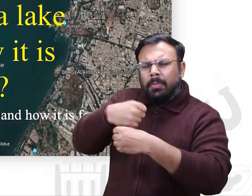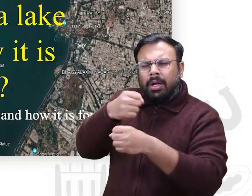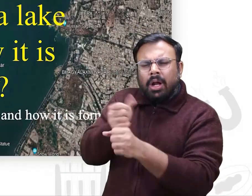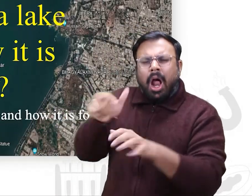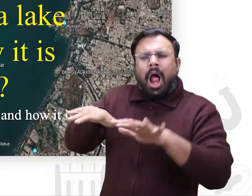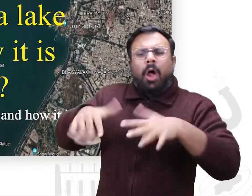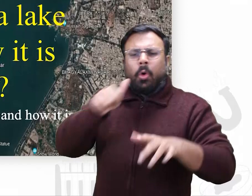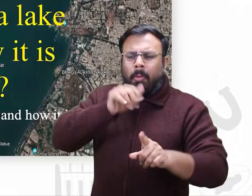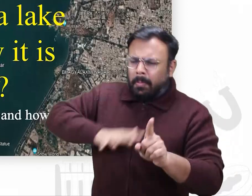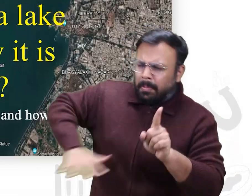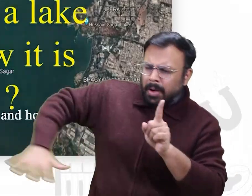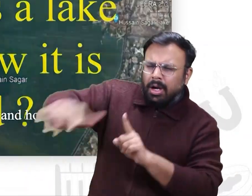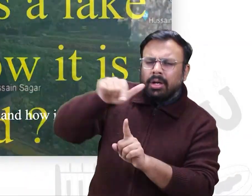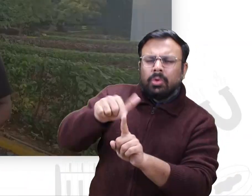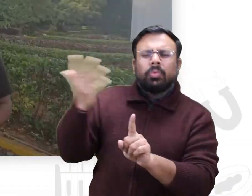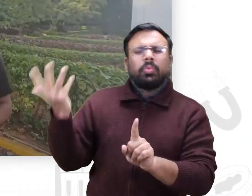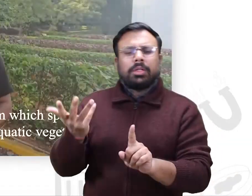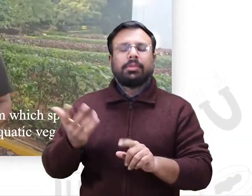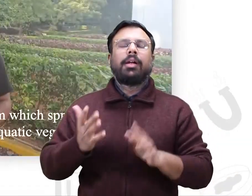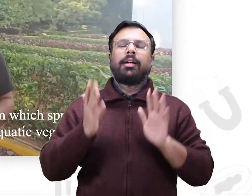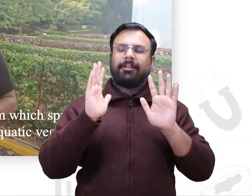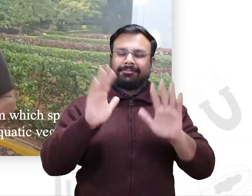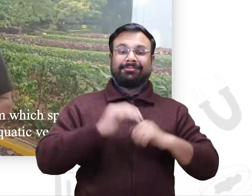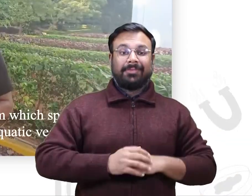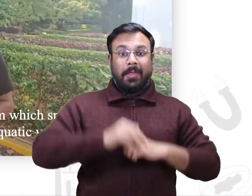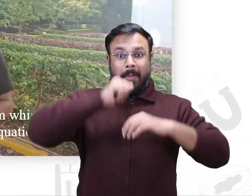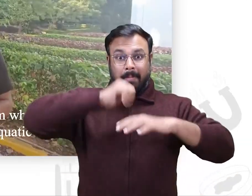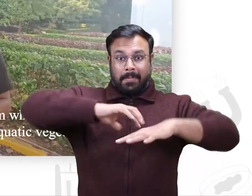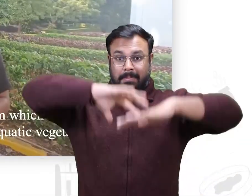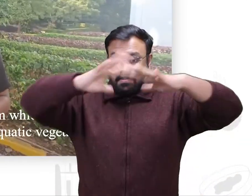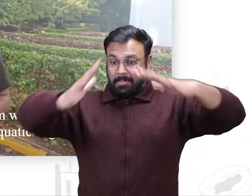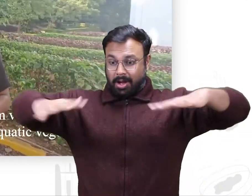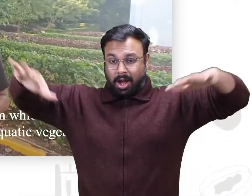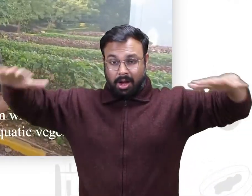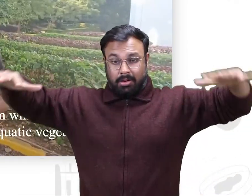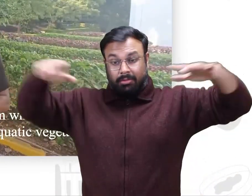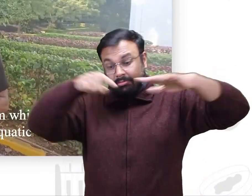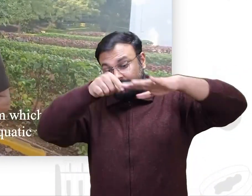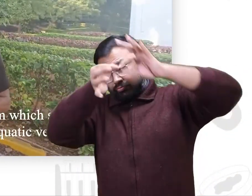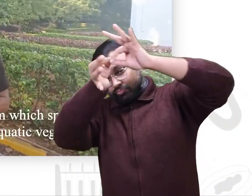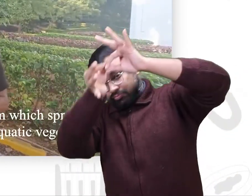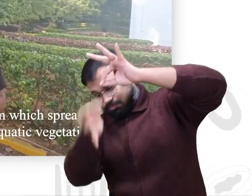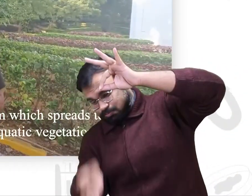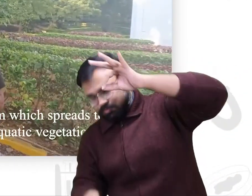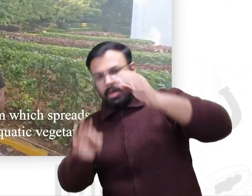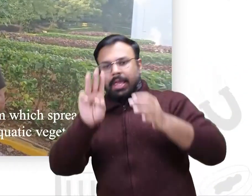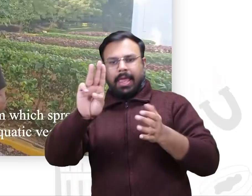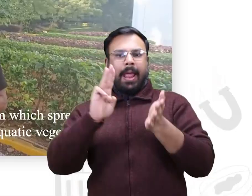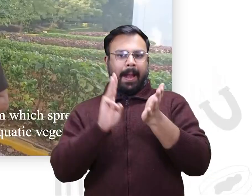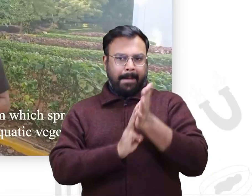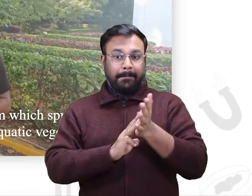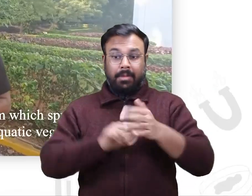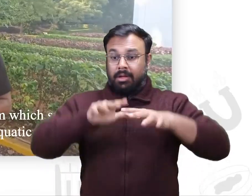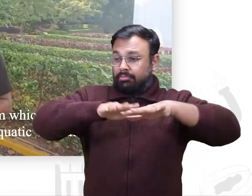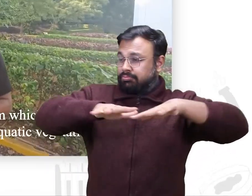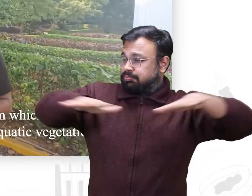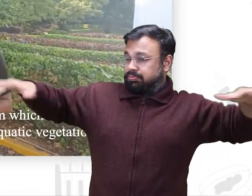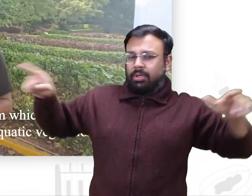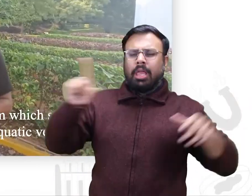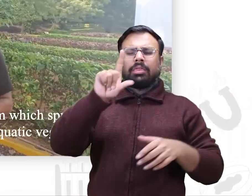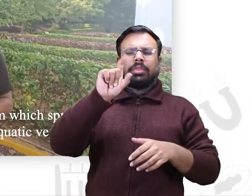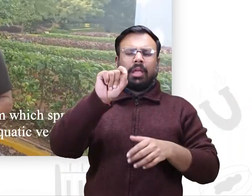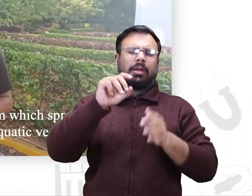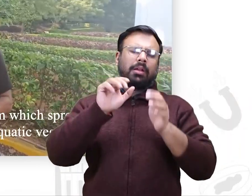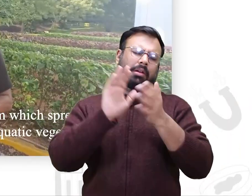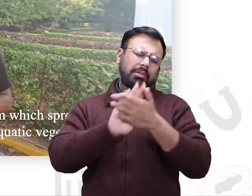understand what is the lake and how it is formed. A water body with a minimum depth of 3 meters, which spreads to cover an area of more